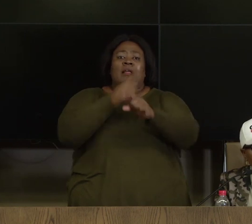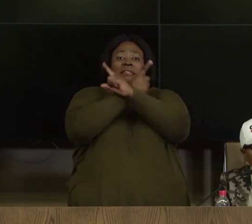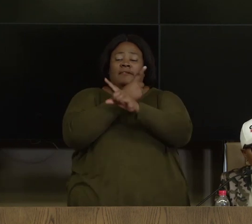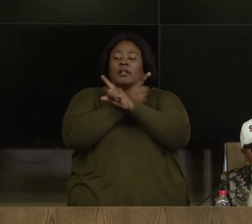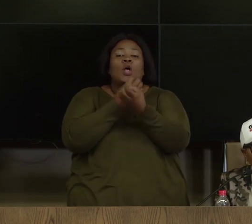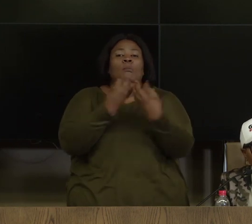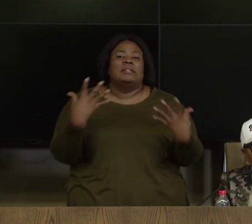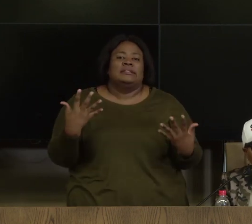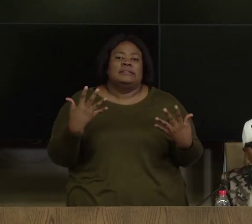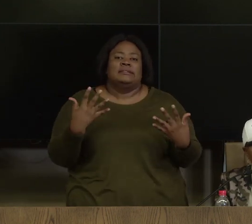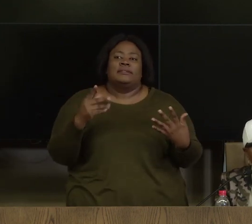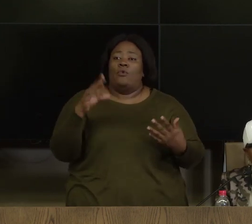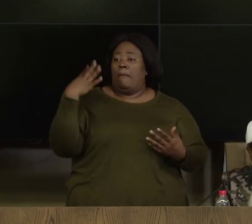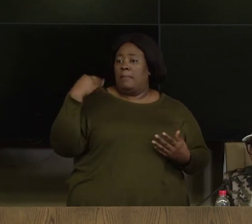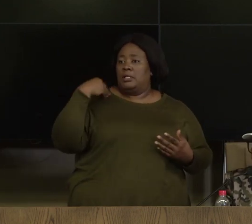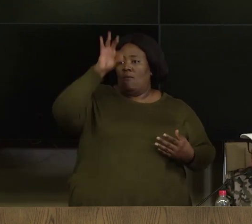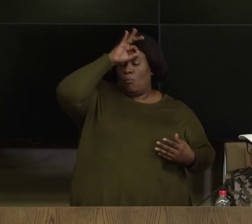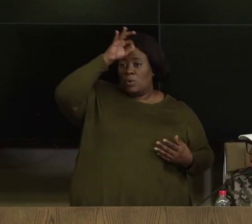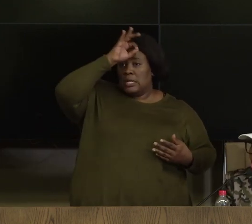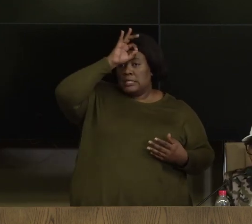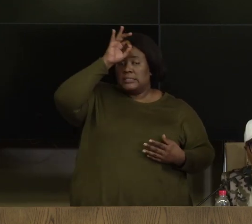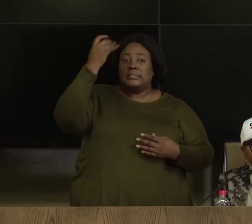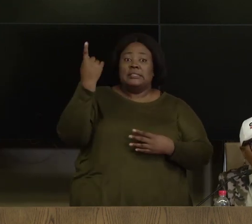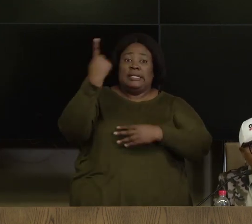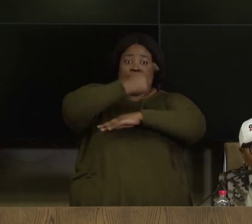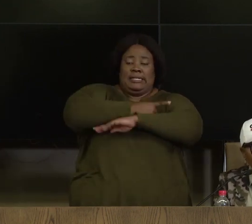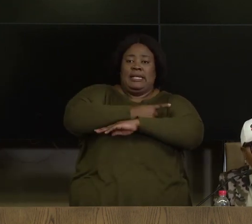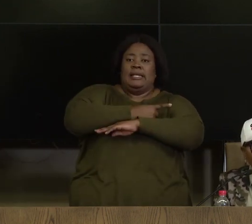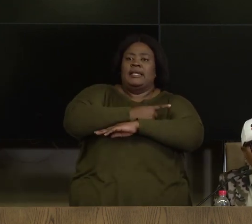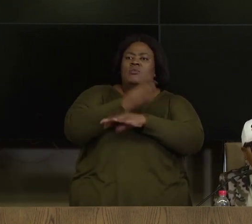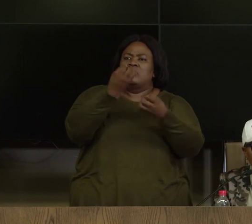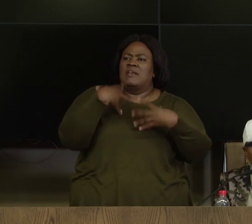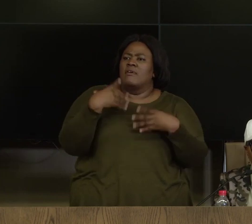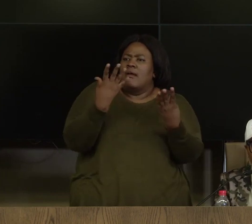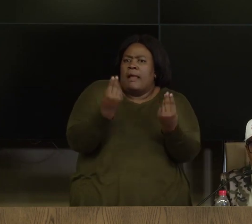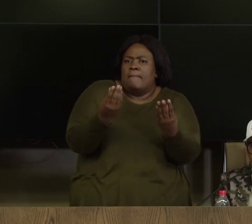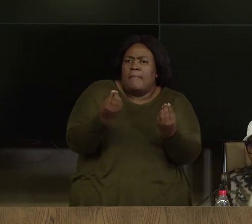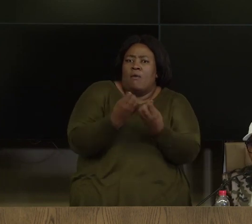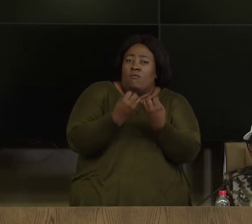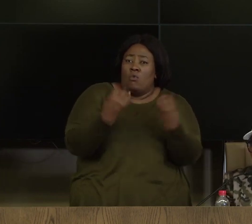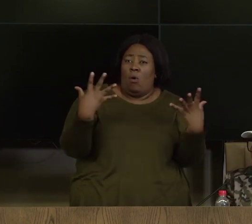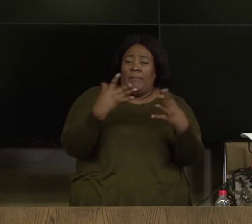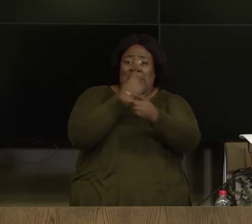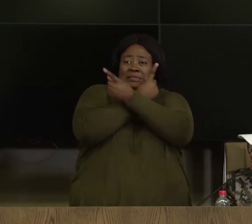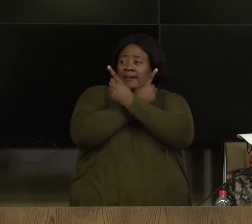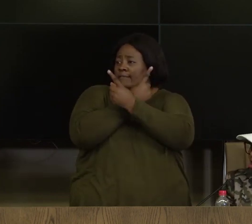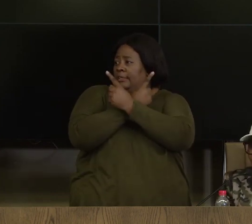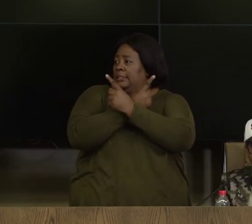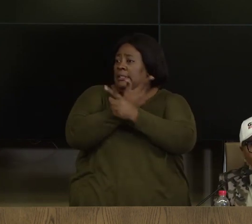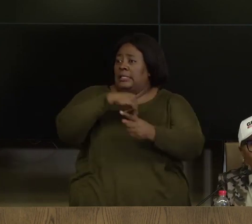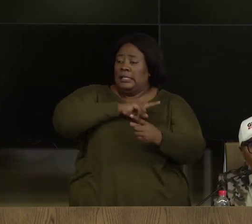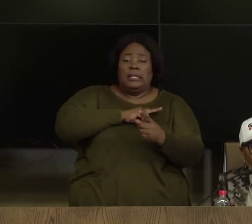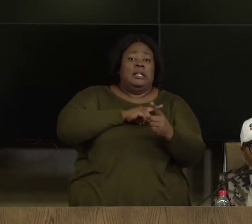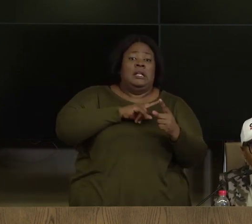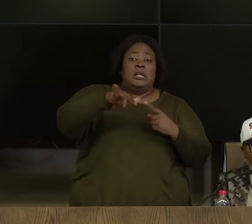counted by the Minister of Police the day he was rolling out the figures of the numbers of shebeens in our townships